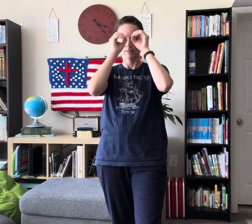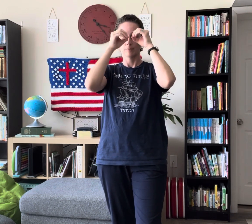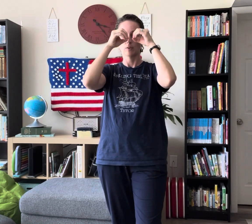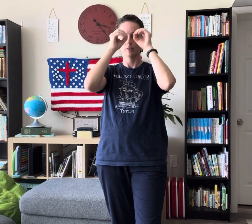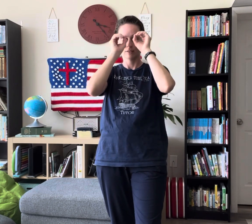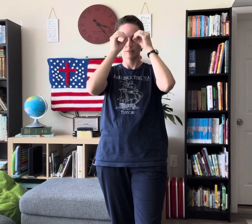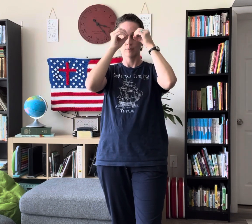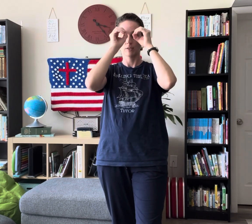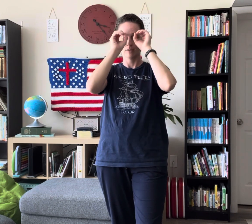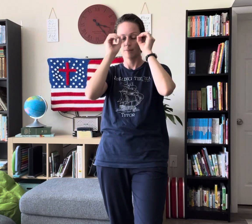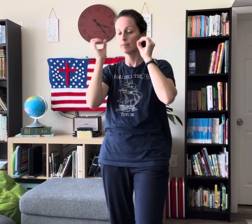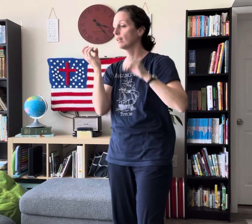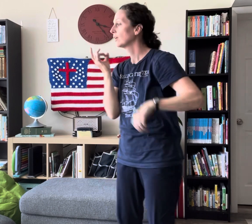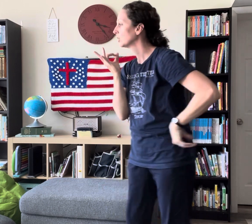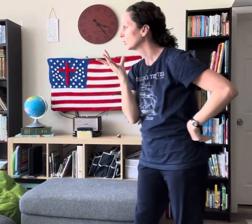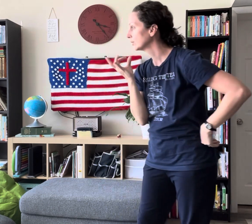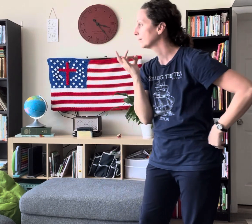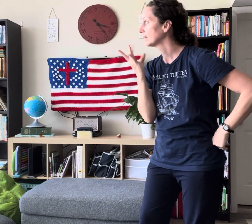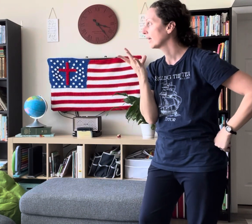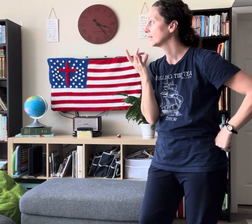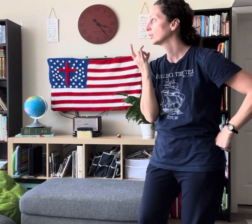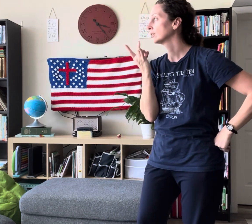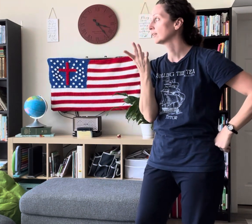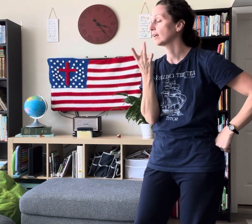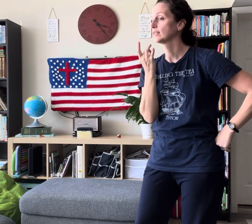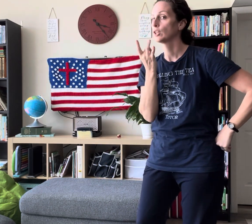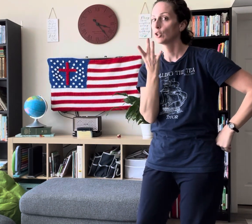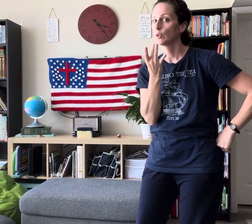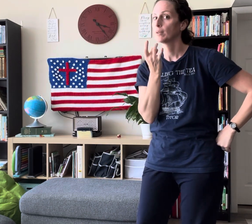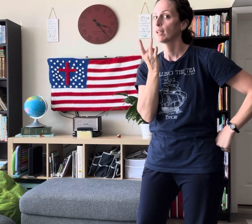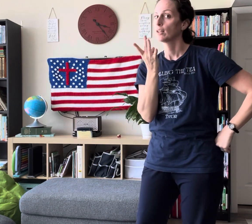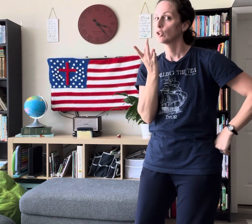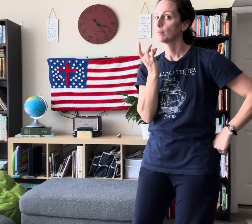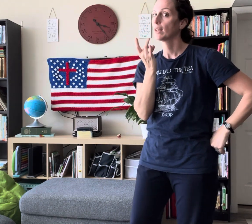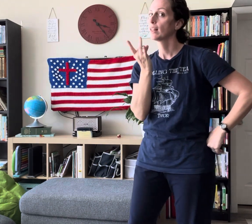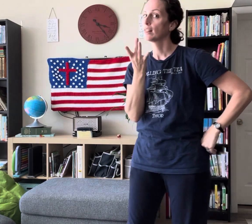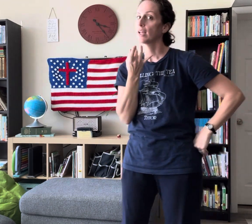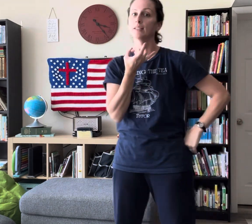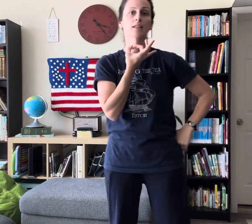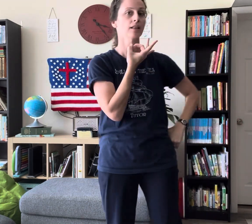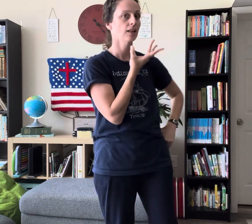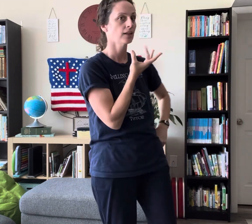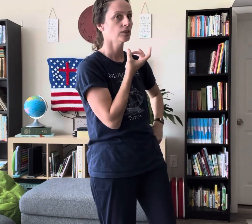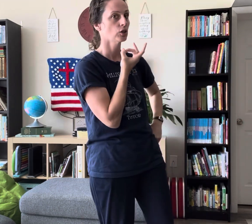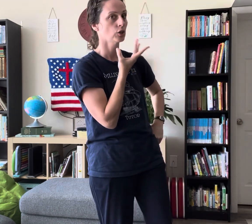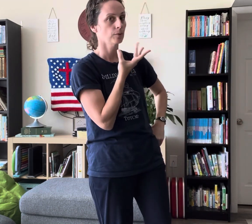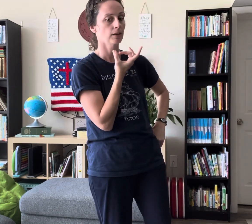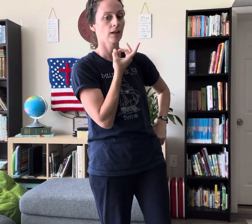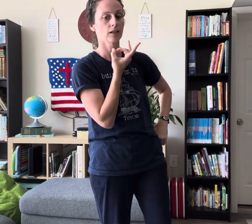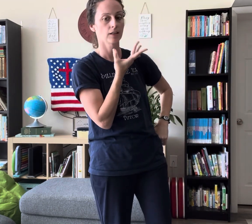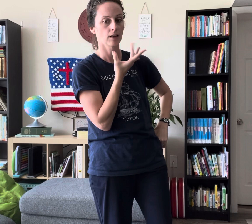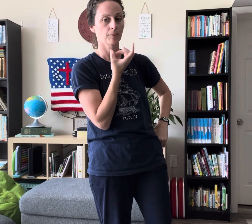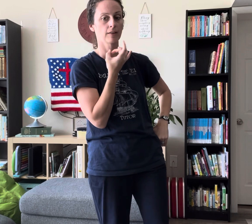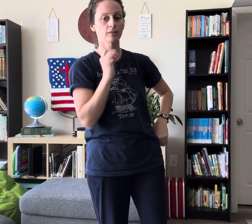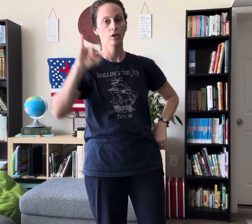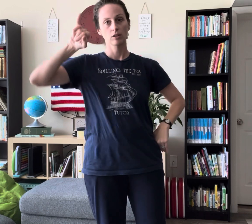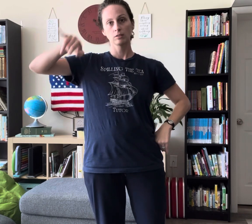testimony, testimony young. Illuminate, light, light, illuminate, illuminate, light, light, illuminate. Johannes, John,